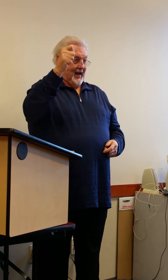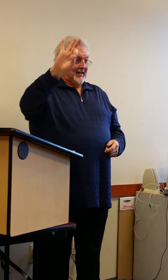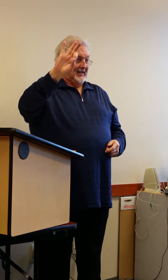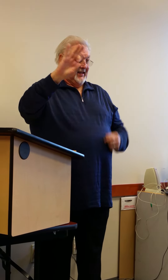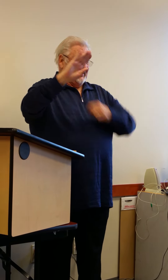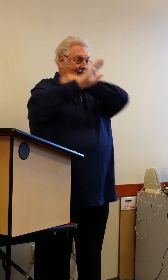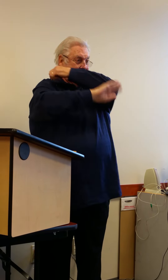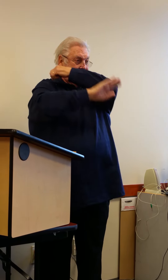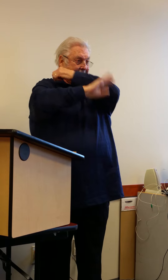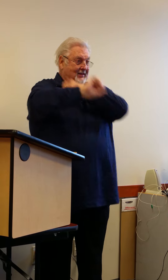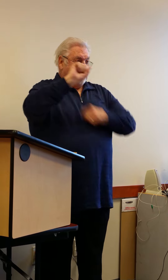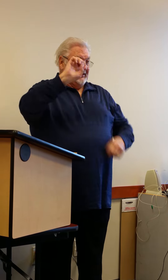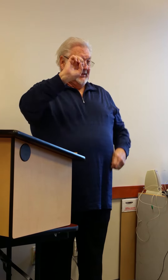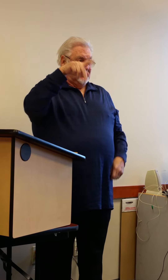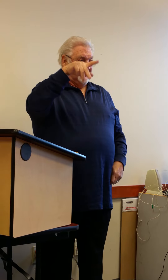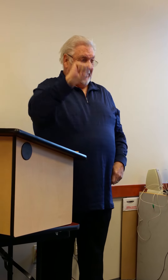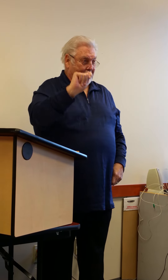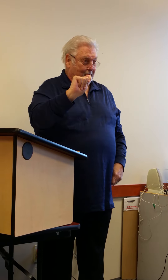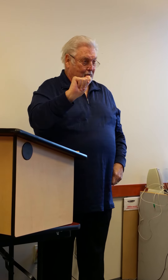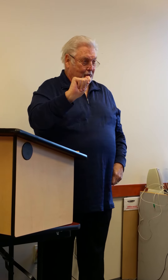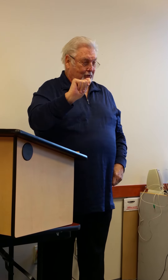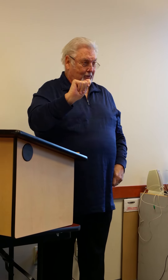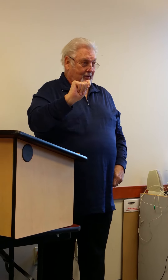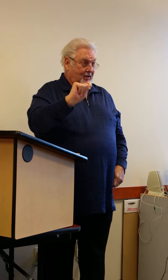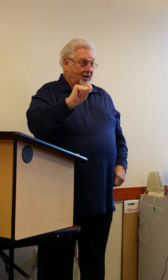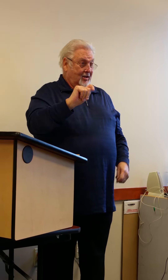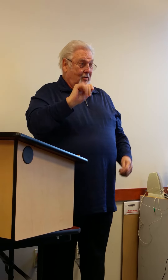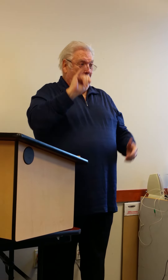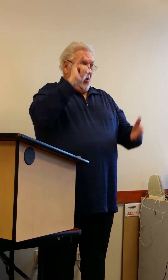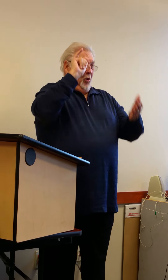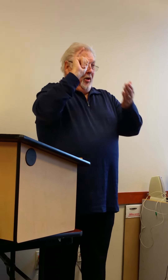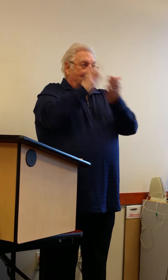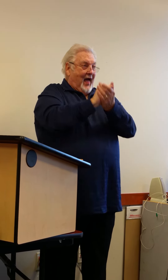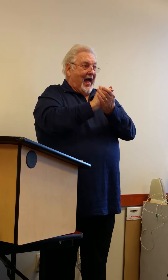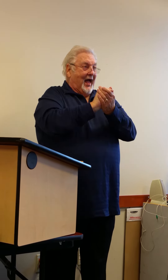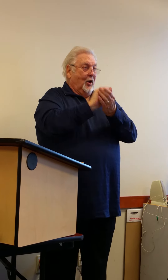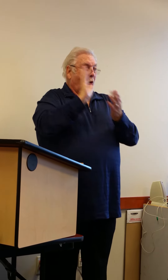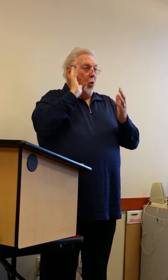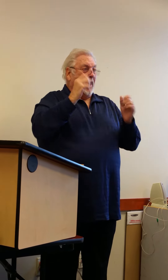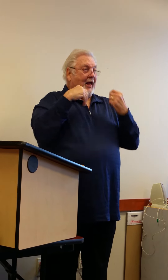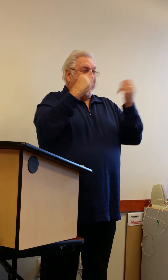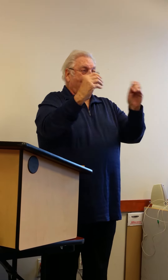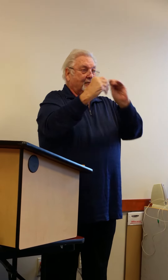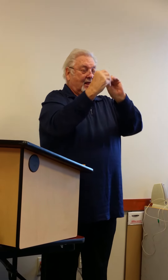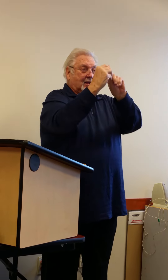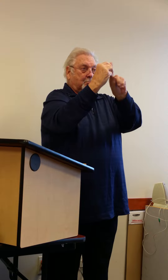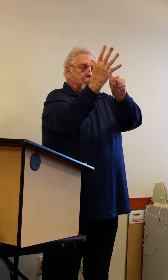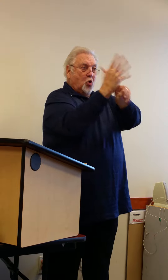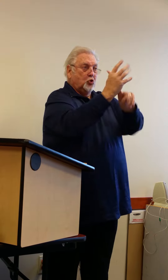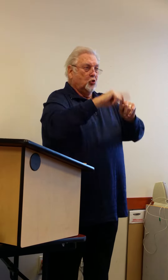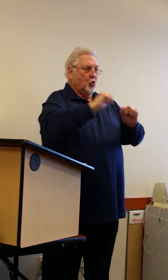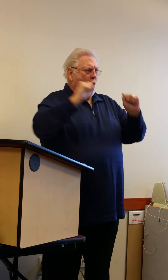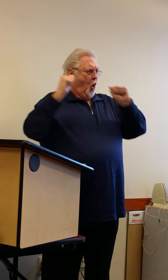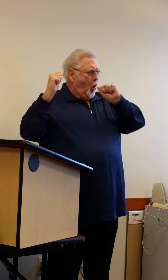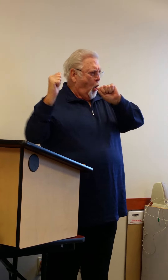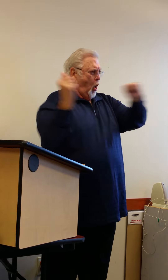in 2019 in the fall, in September of 2019. And that is gonna give